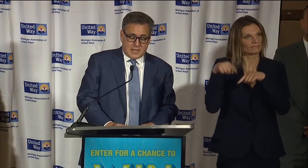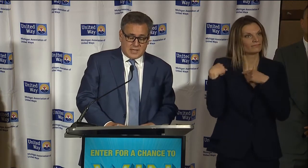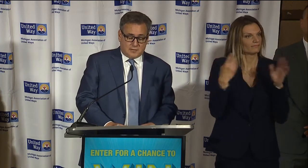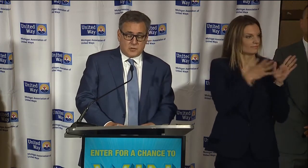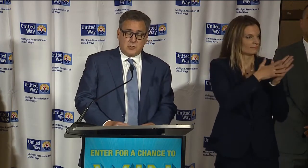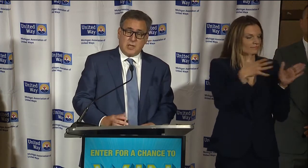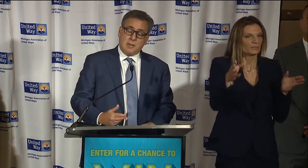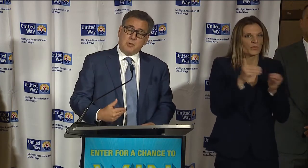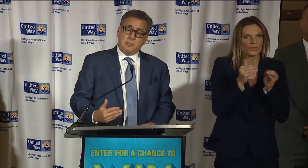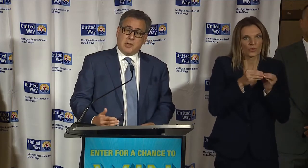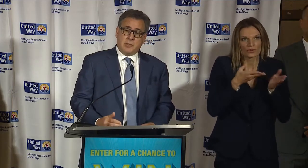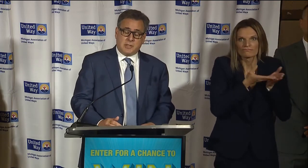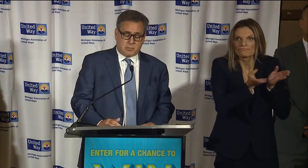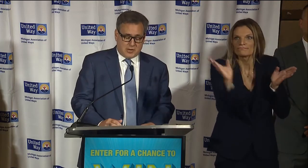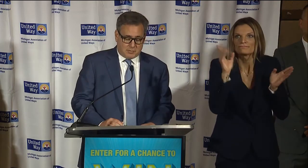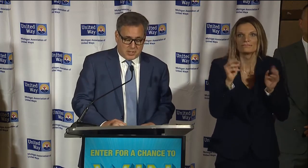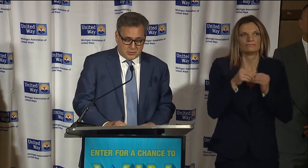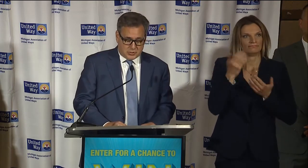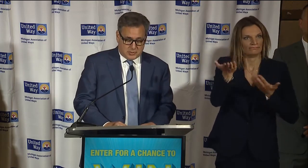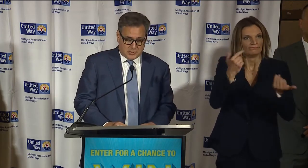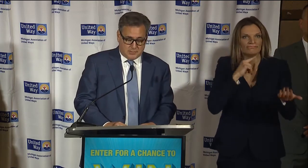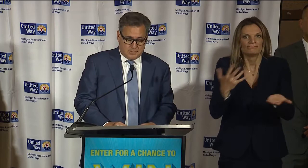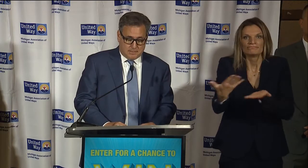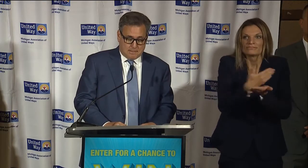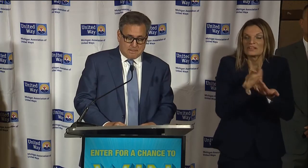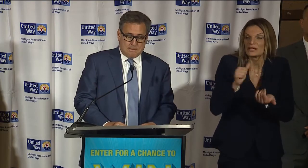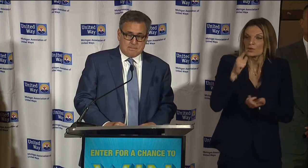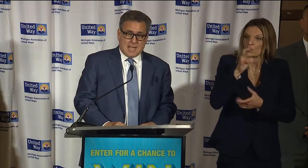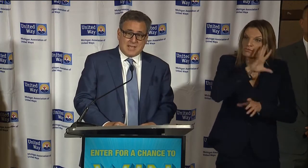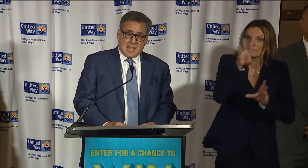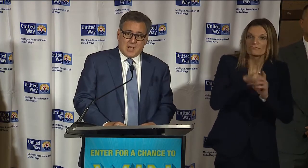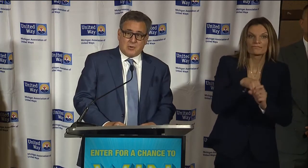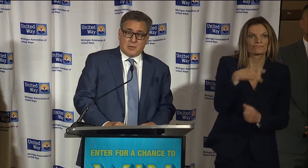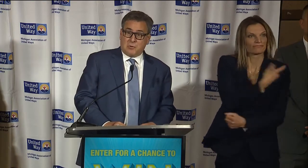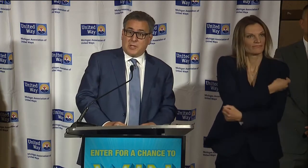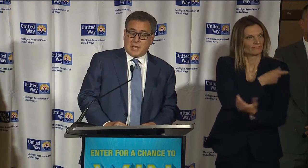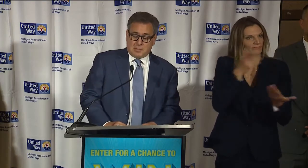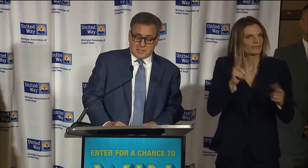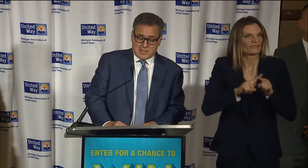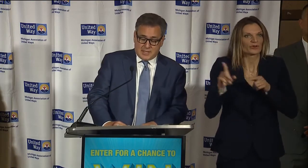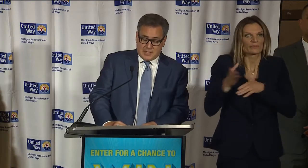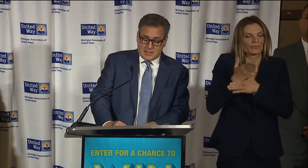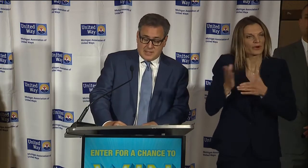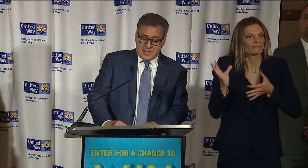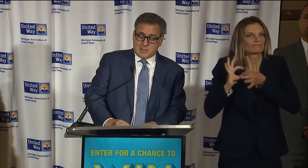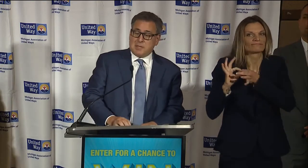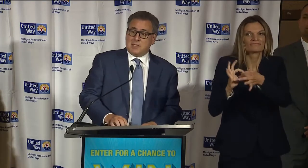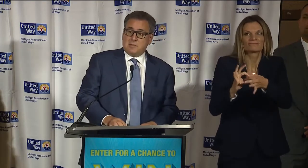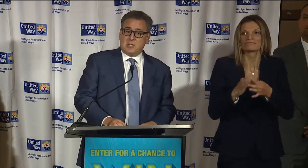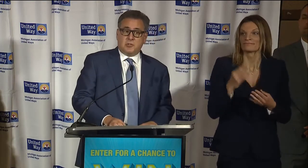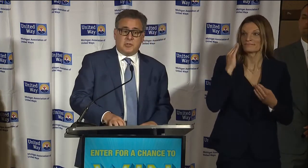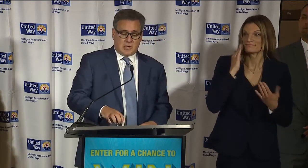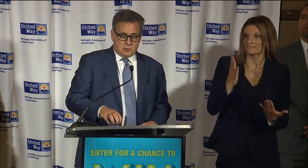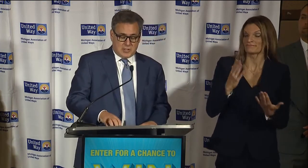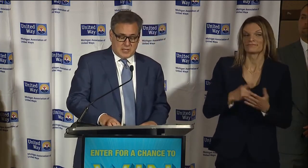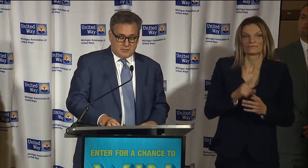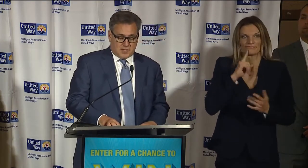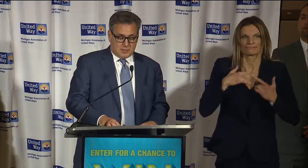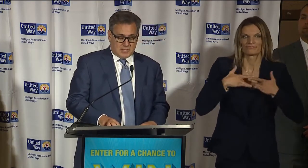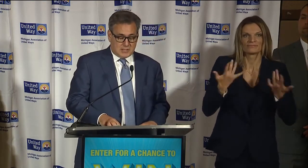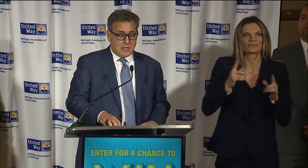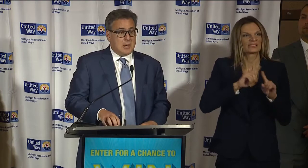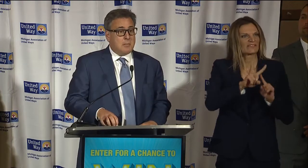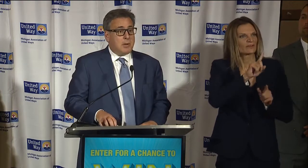federal and state efforts and both public and private partnerships. And now, I'm really happy to say, it's being administered in